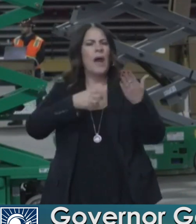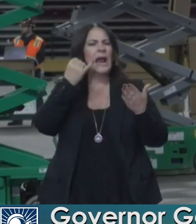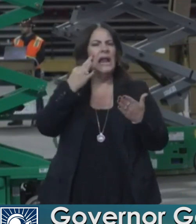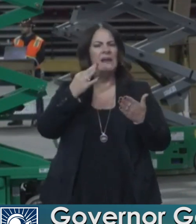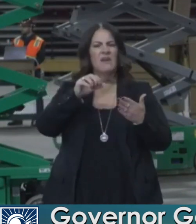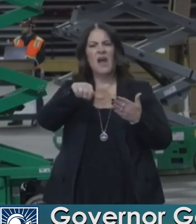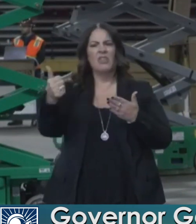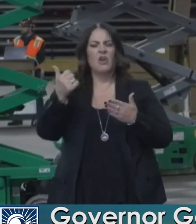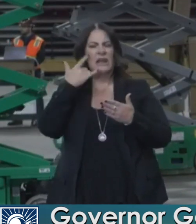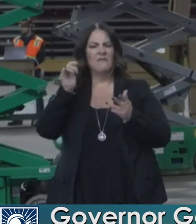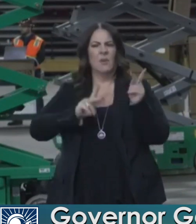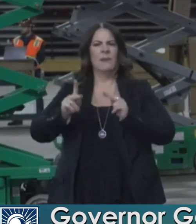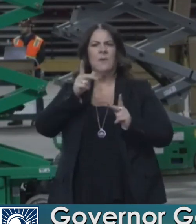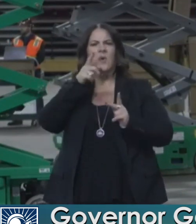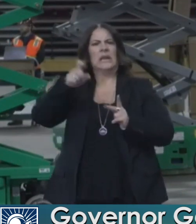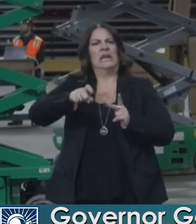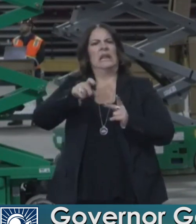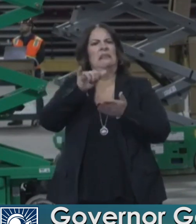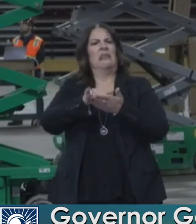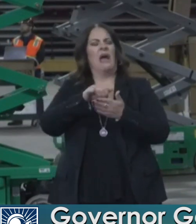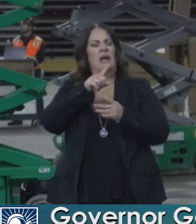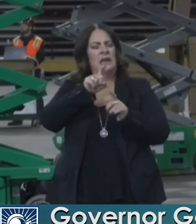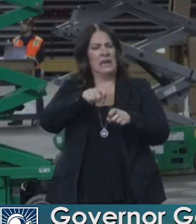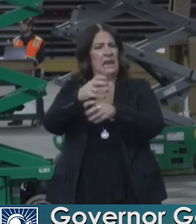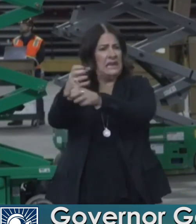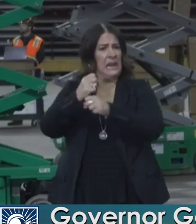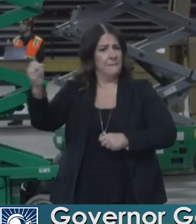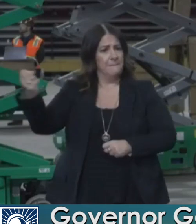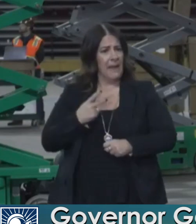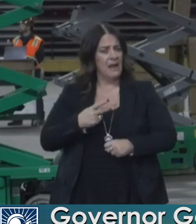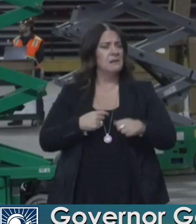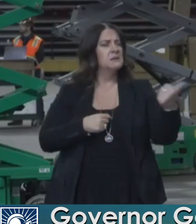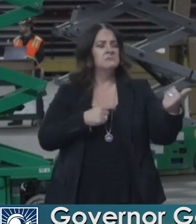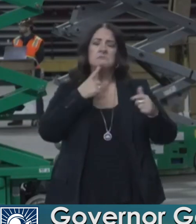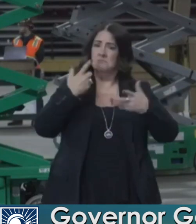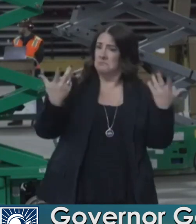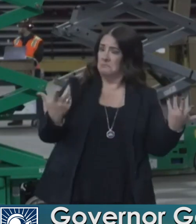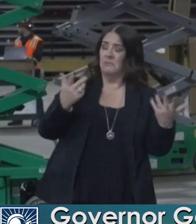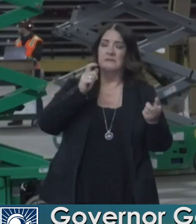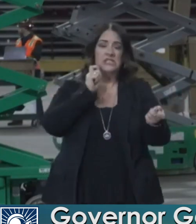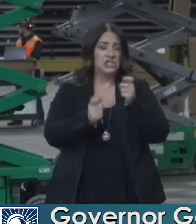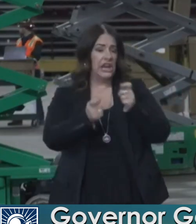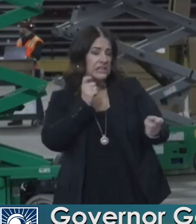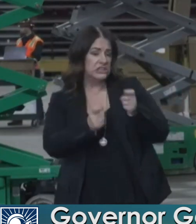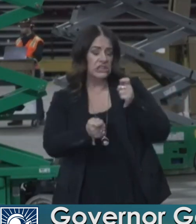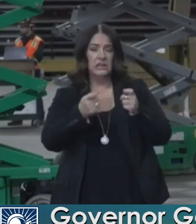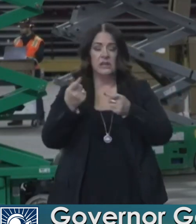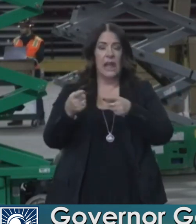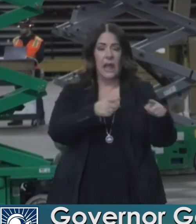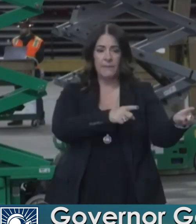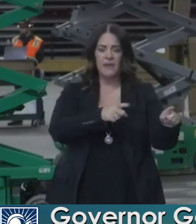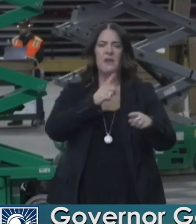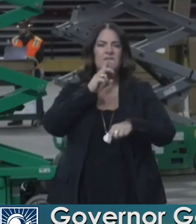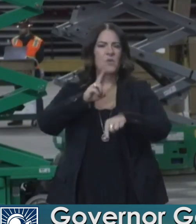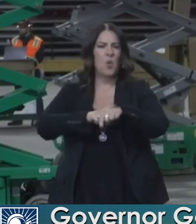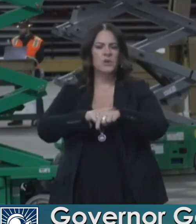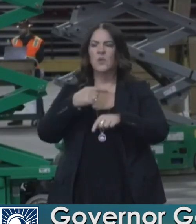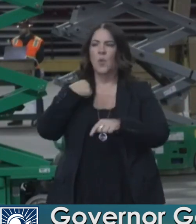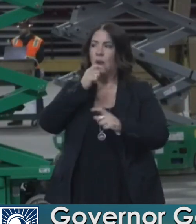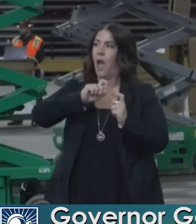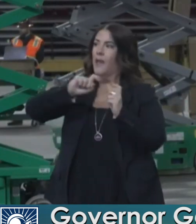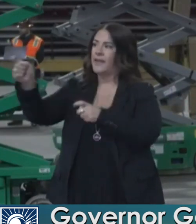back. They're conditioned on changing conditions here in the state. These are lent. They have not